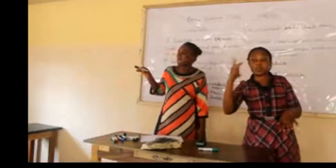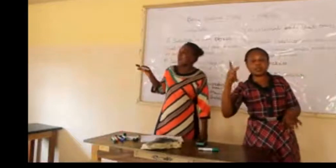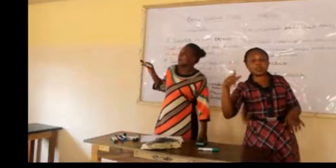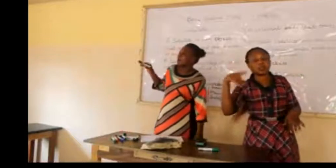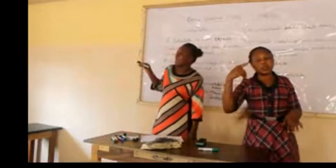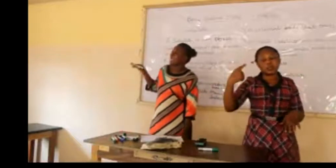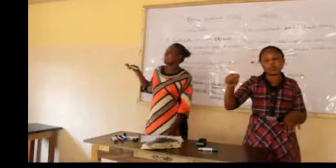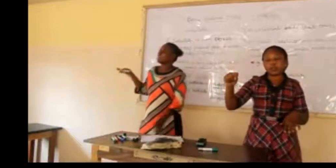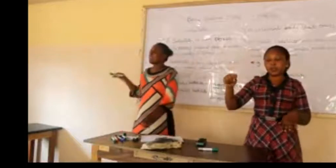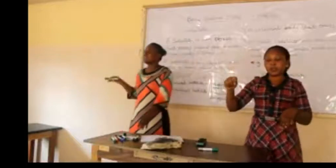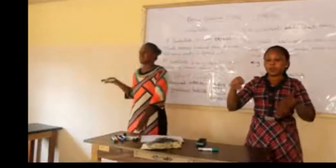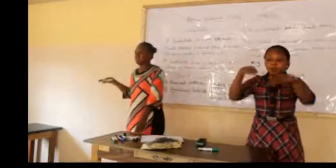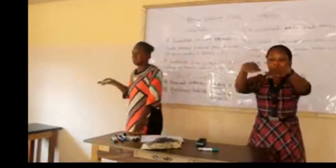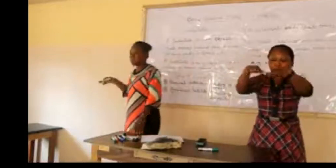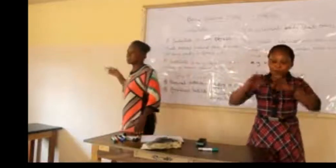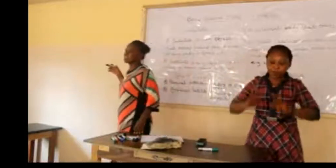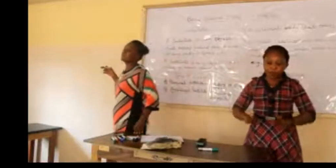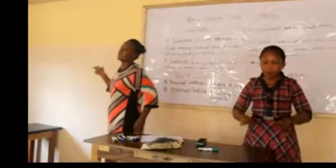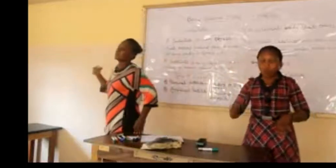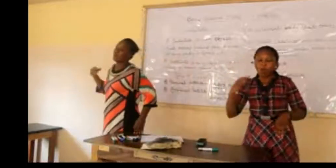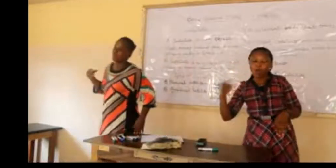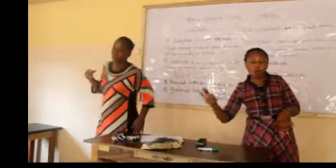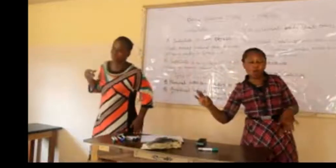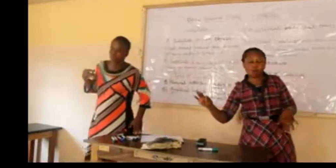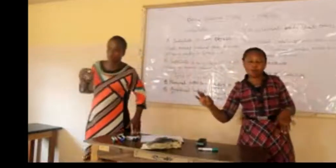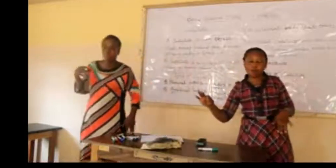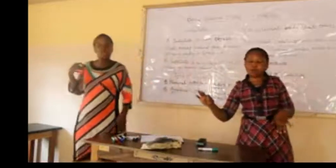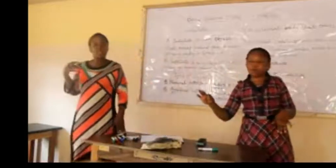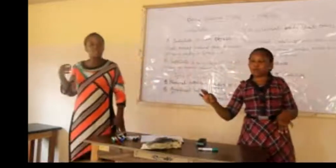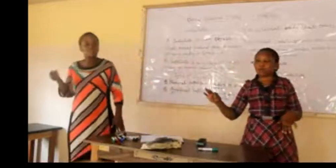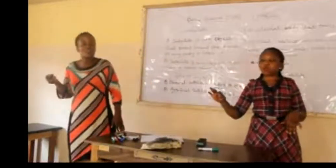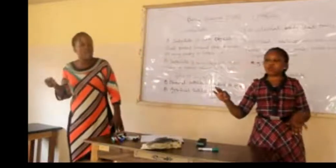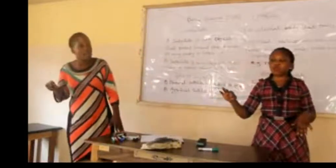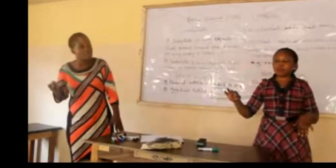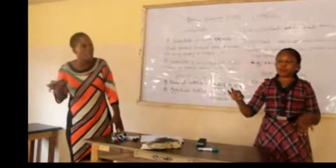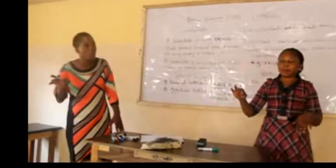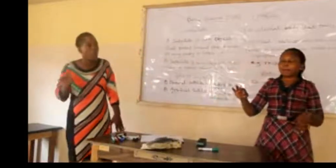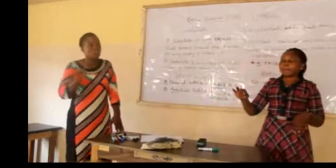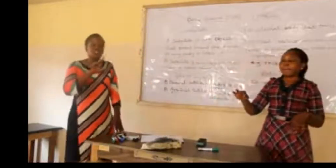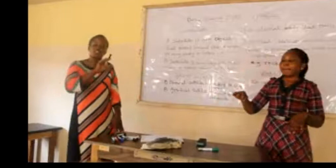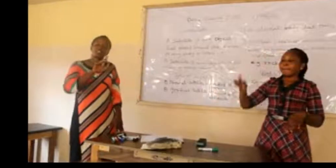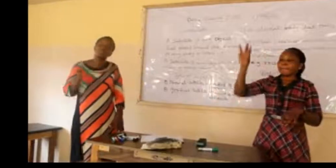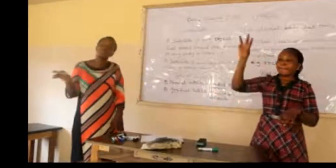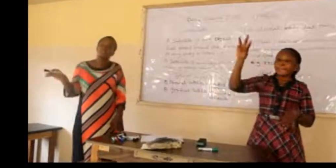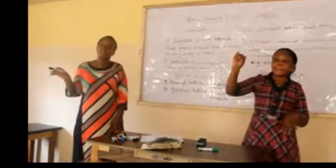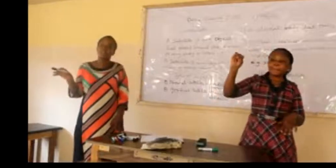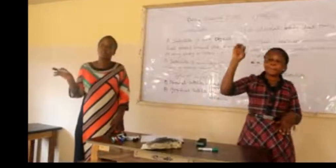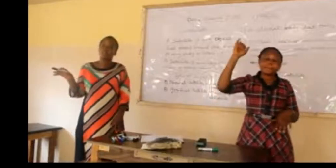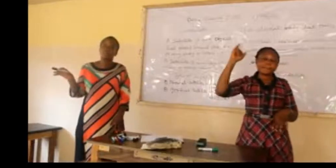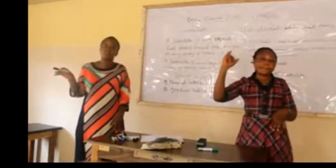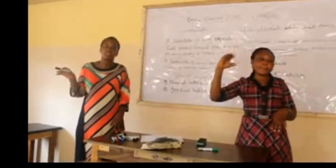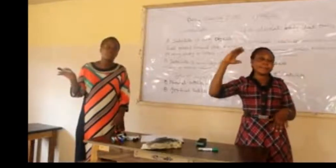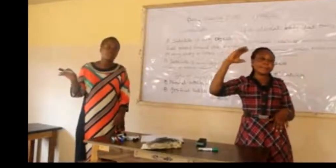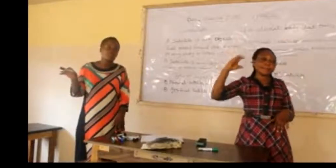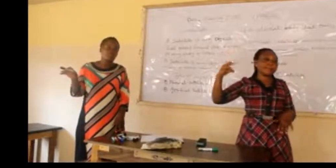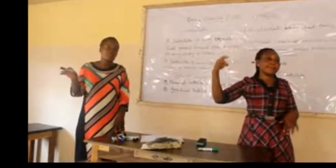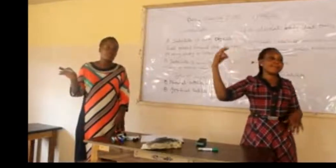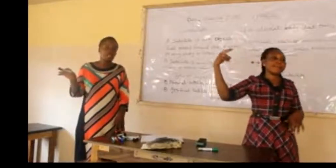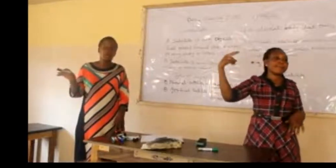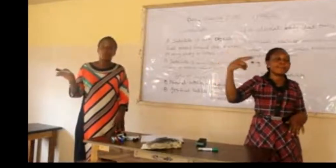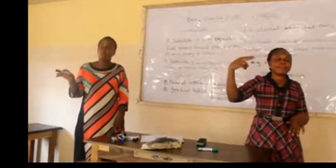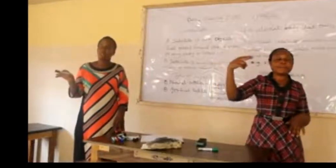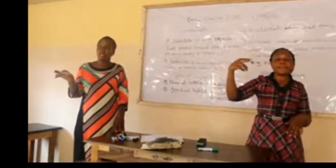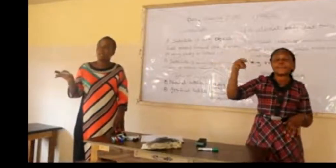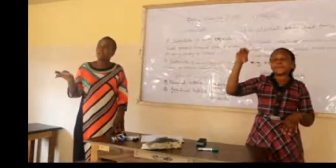pop star, Michael Jackson, some years ago. Some of you stayed in your house and watched the funeral ceremony